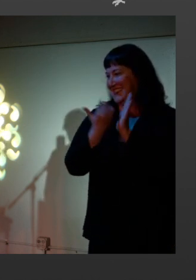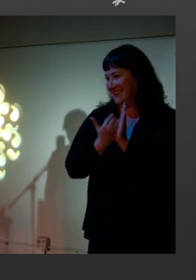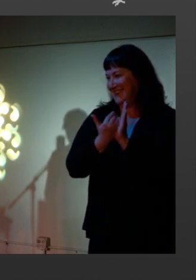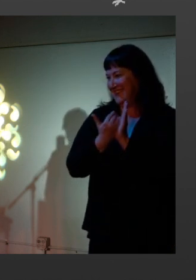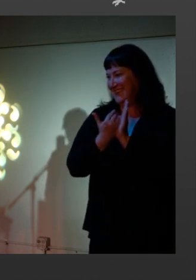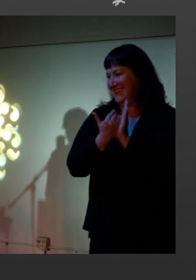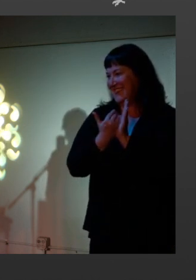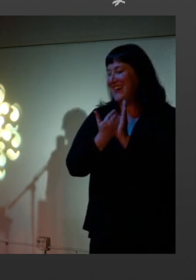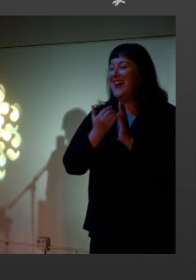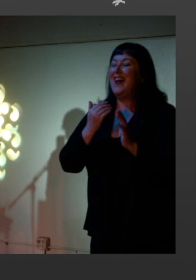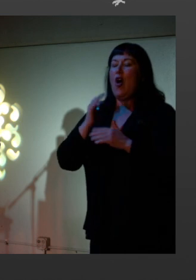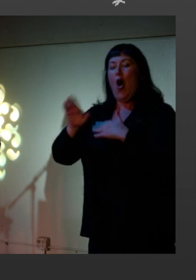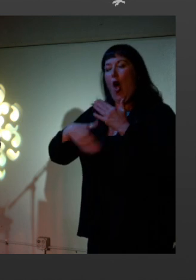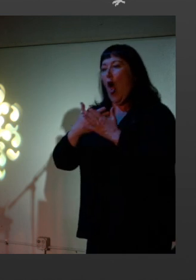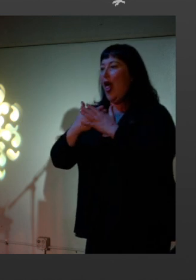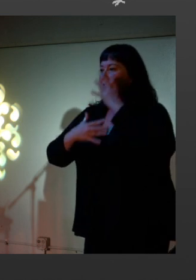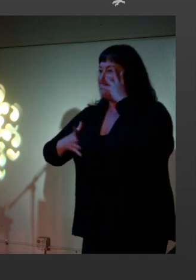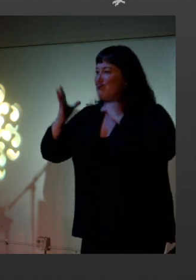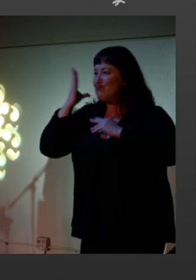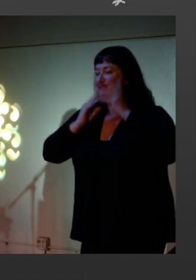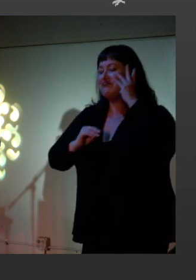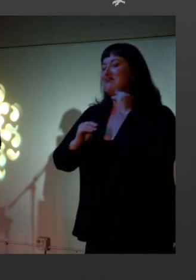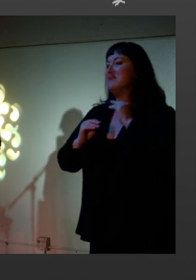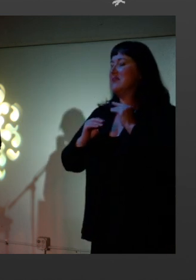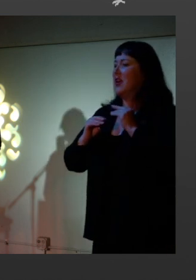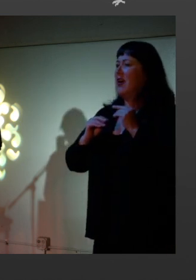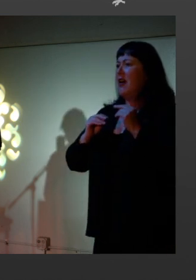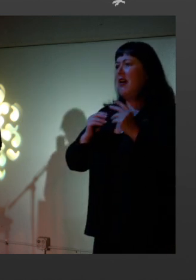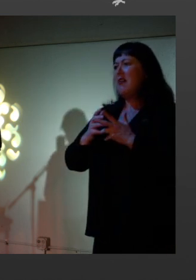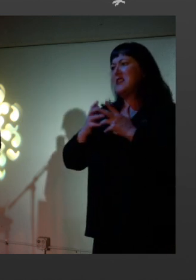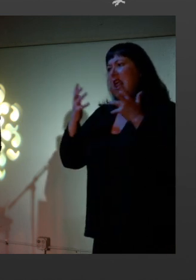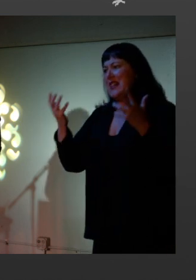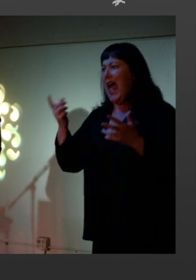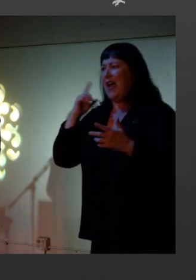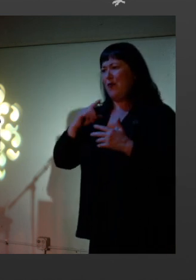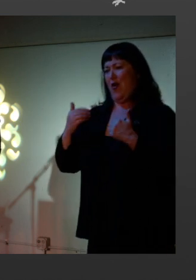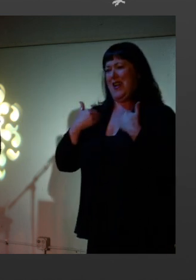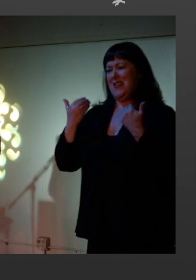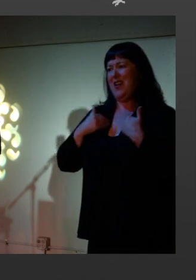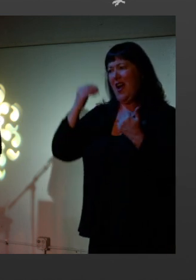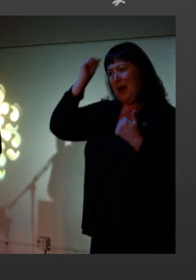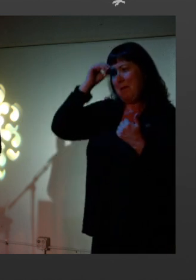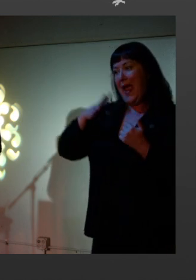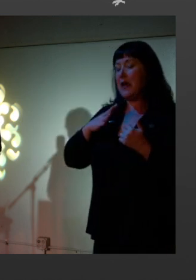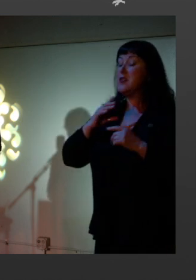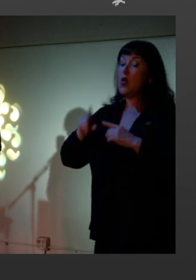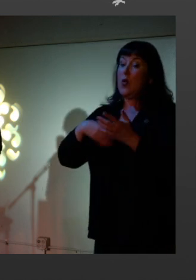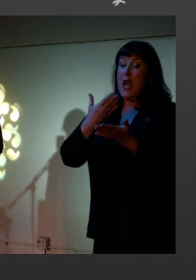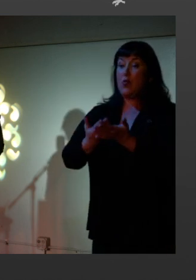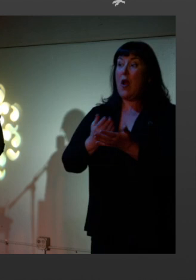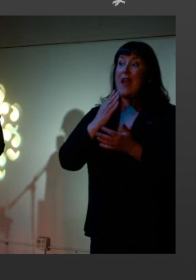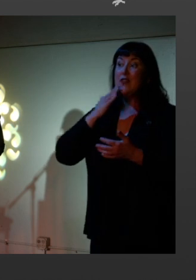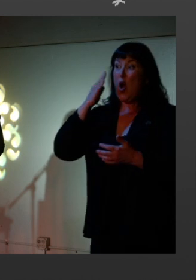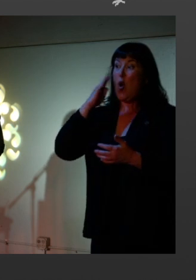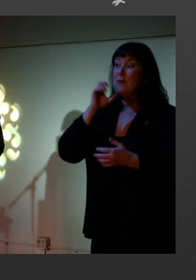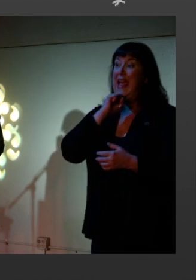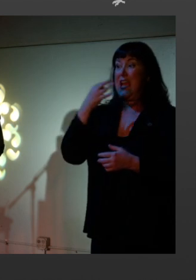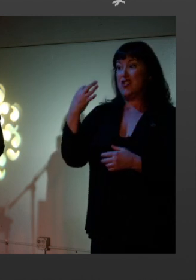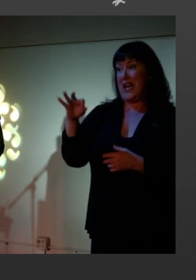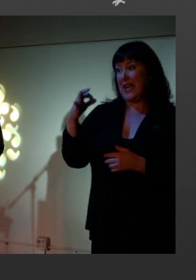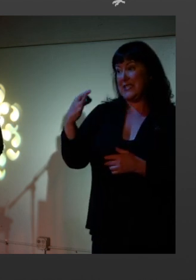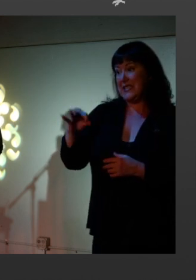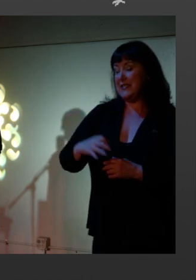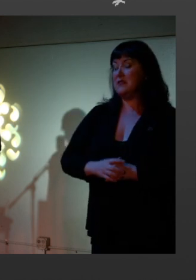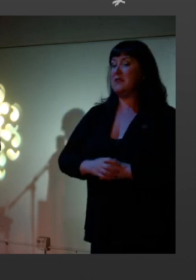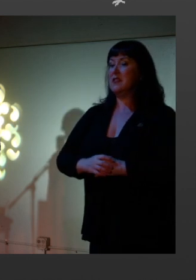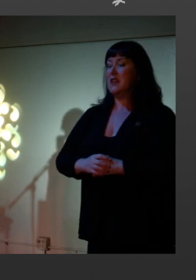And all of this experience was pretty heavy for a teenager. So when he returned home to Vienna at age 19,